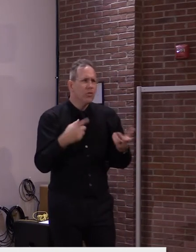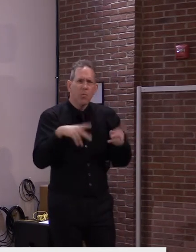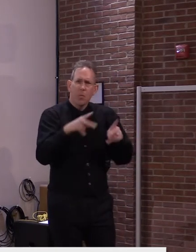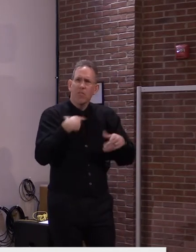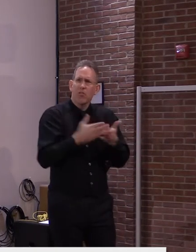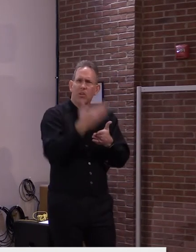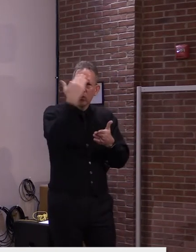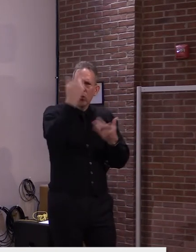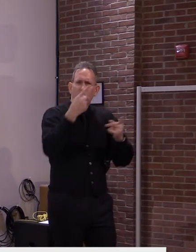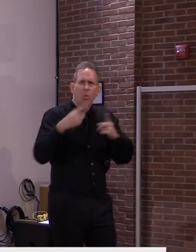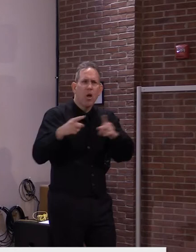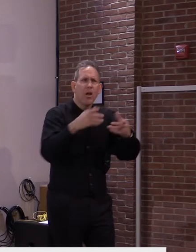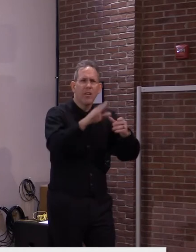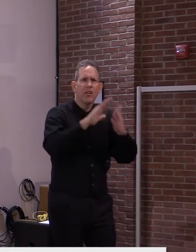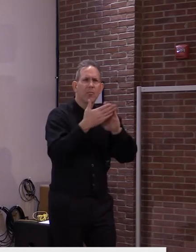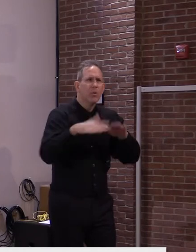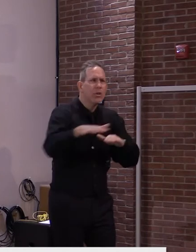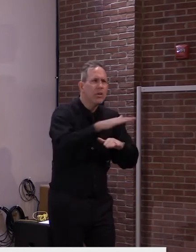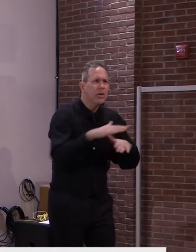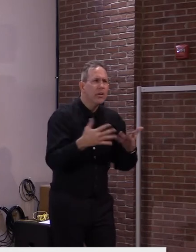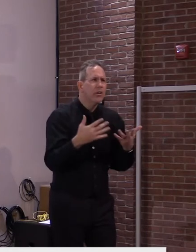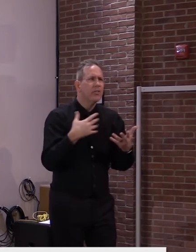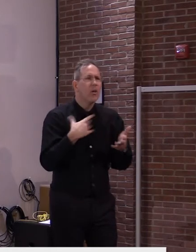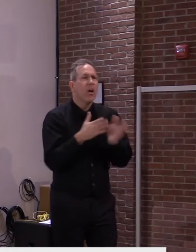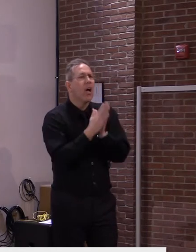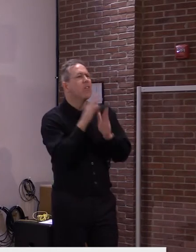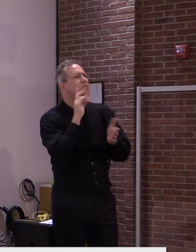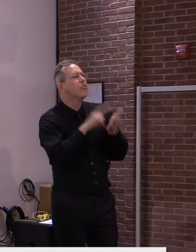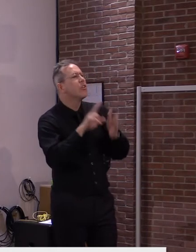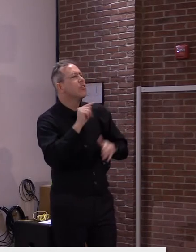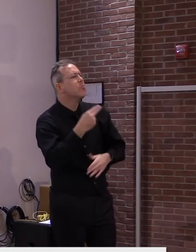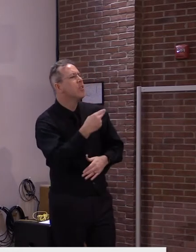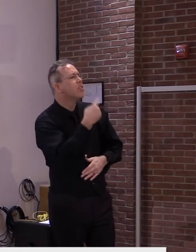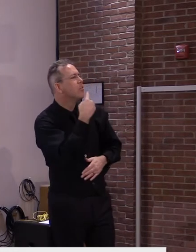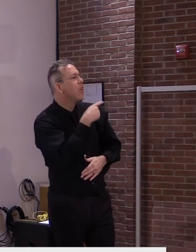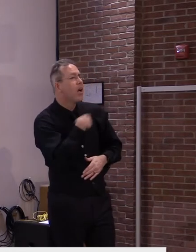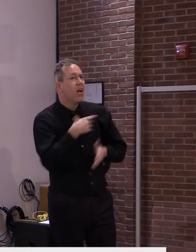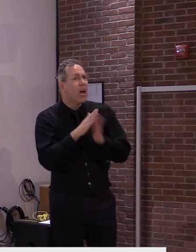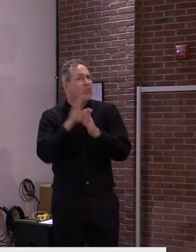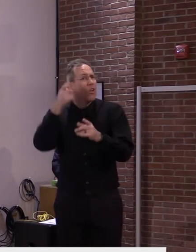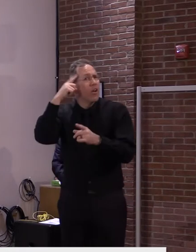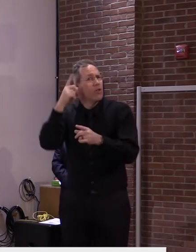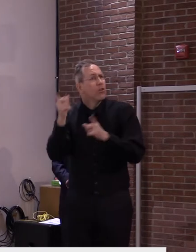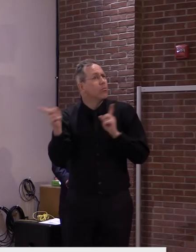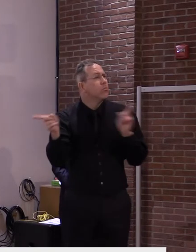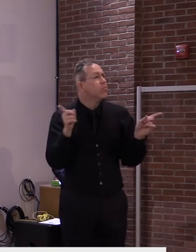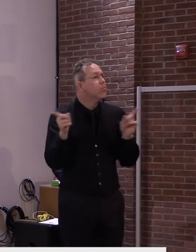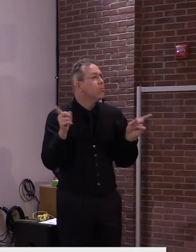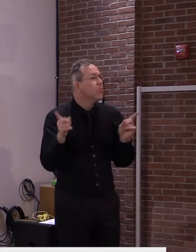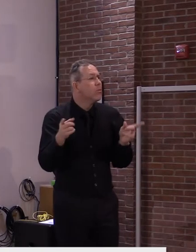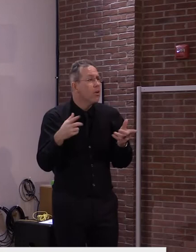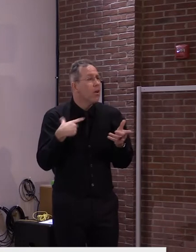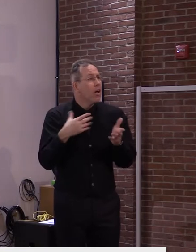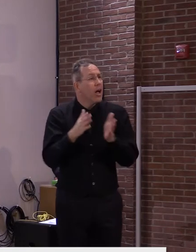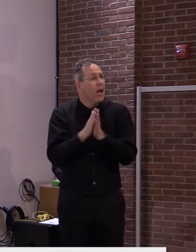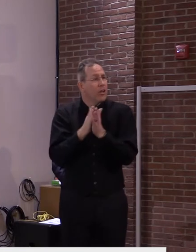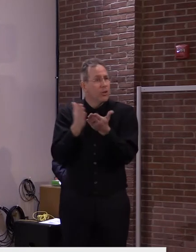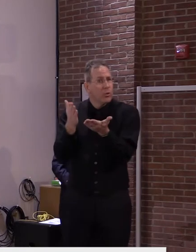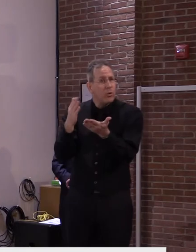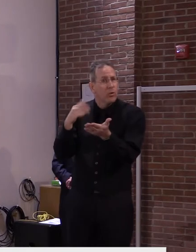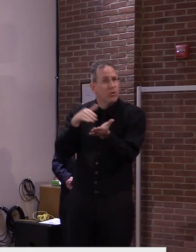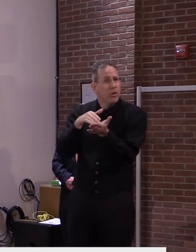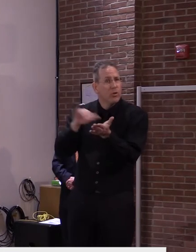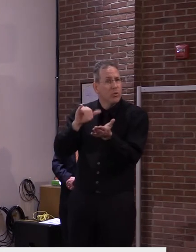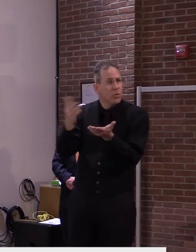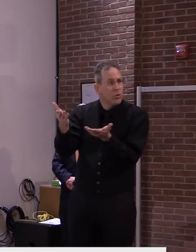Secretary Smith and the governor, because obviously this is the health department's position. I'm asking more on the greater scale of the state.